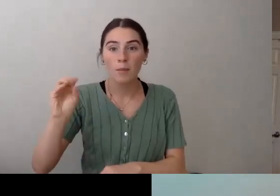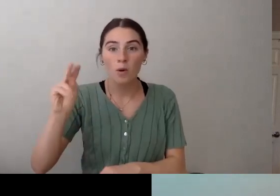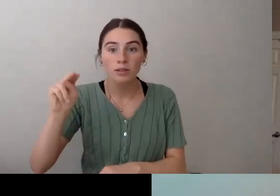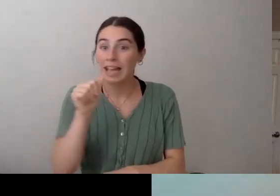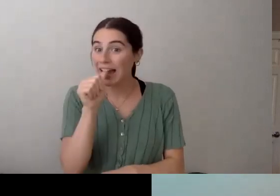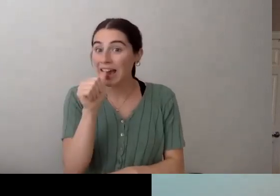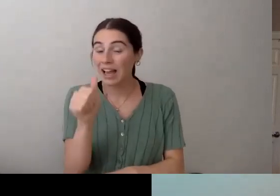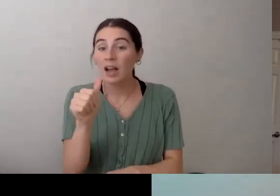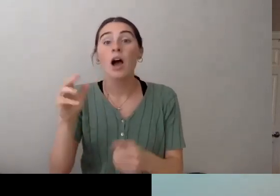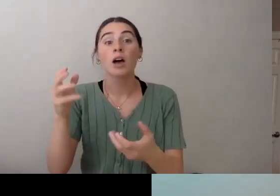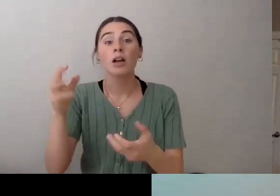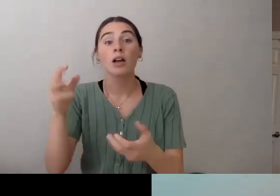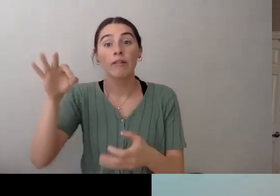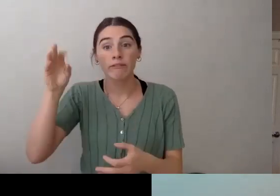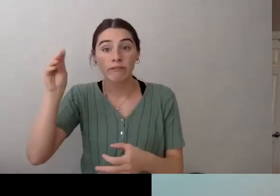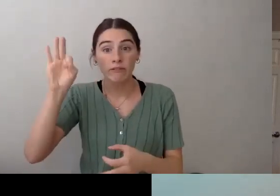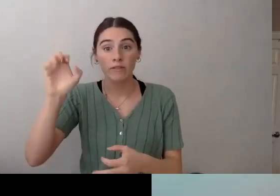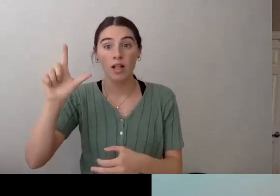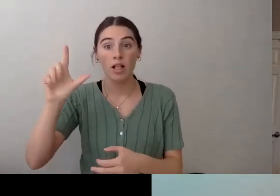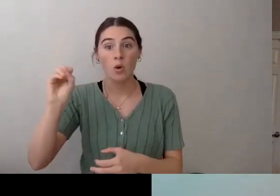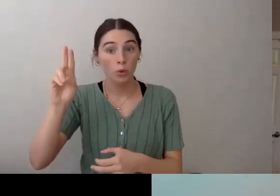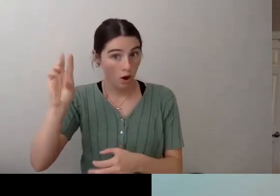So are we good? Is everybody following along so far?